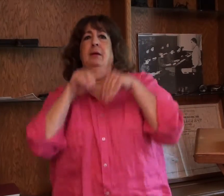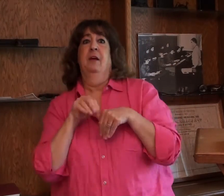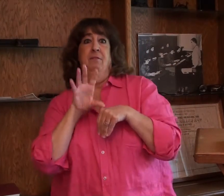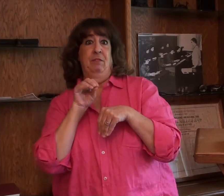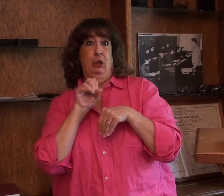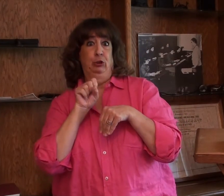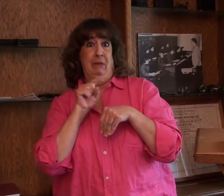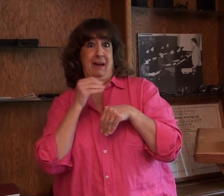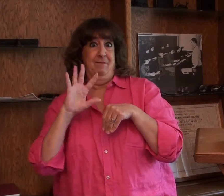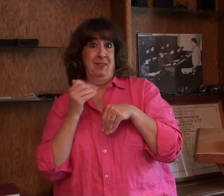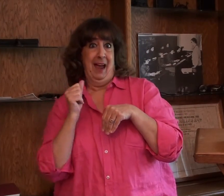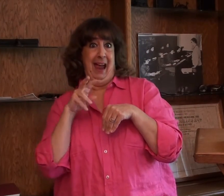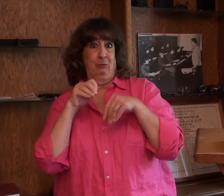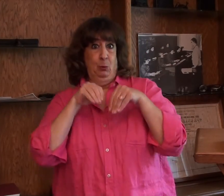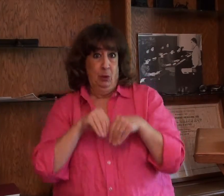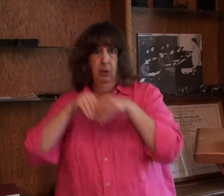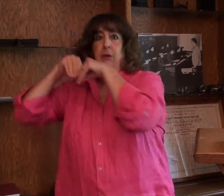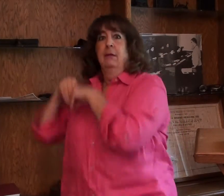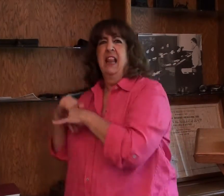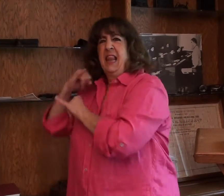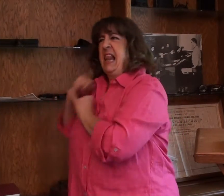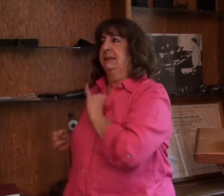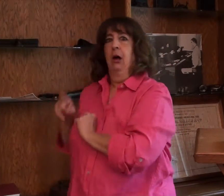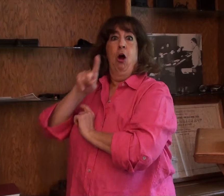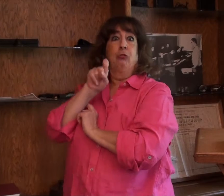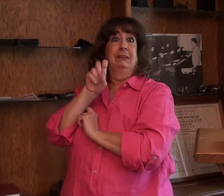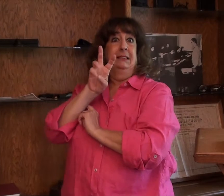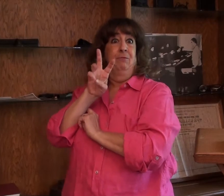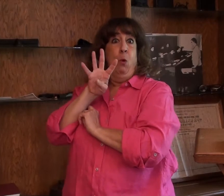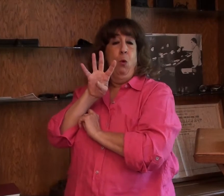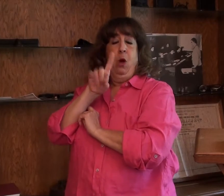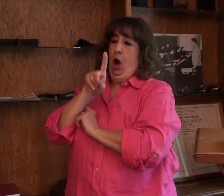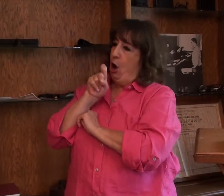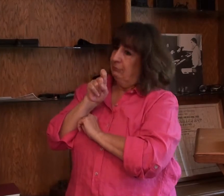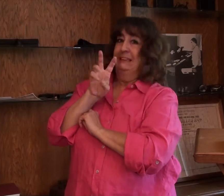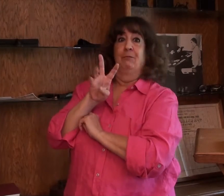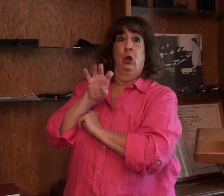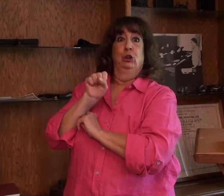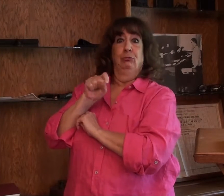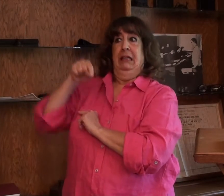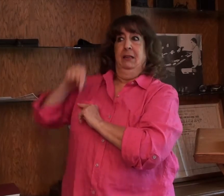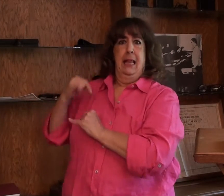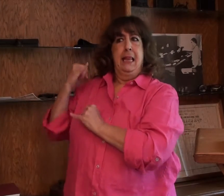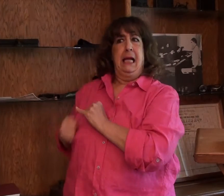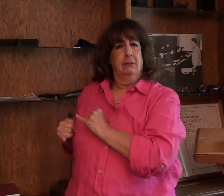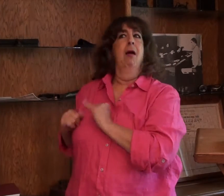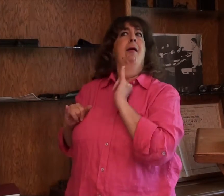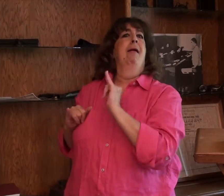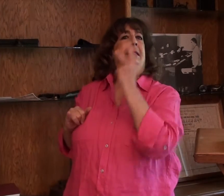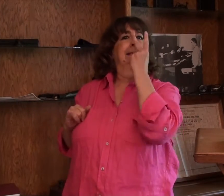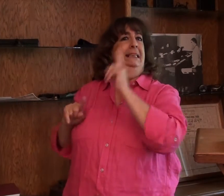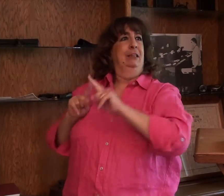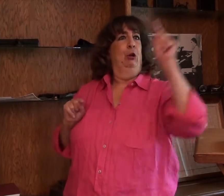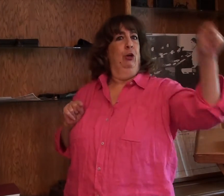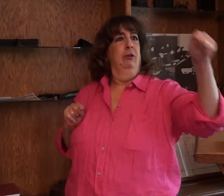to NYU, then they moved to Fifth Avenue, and then 164th Street. So you'll see